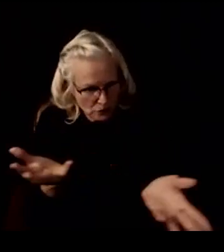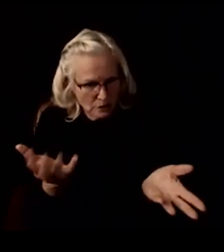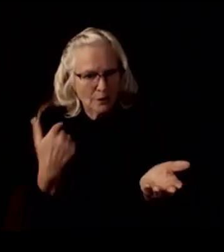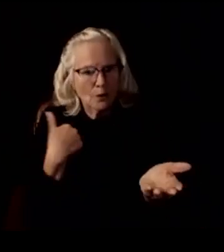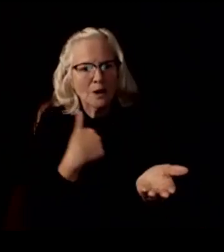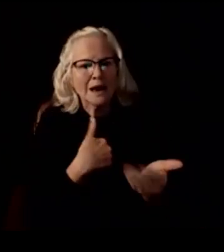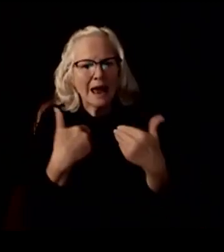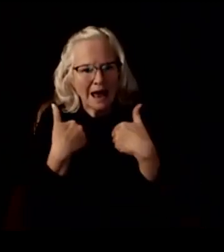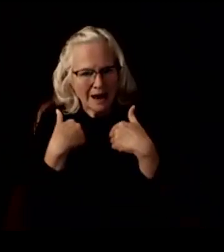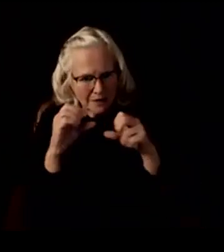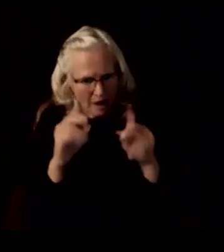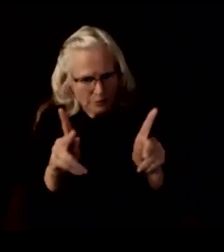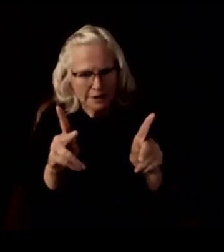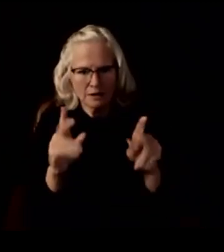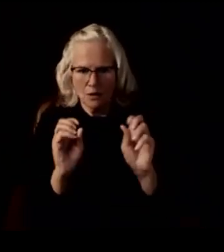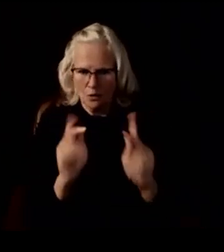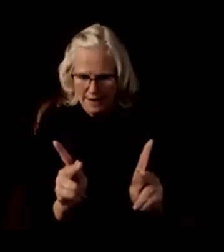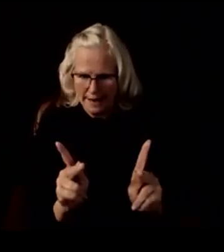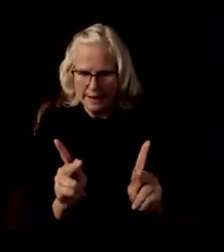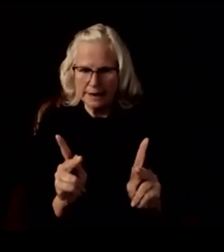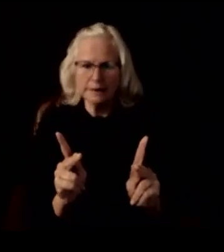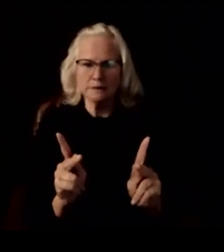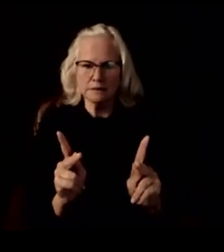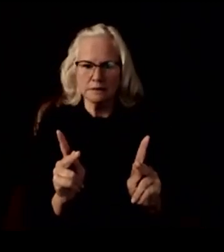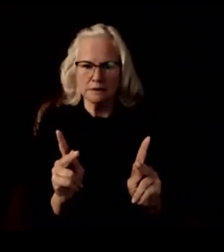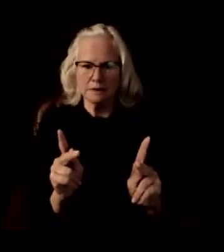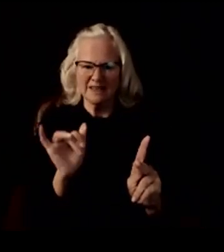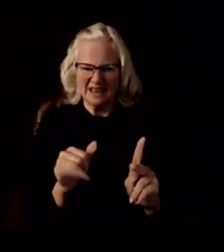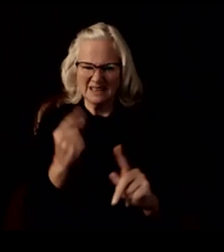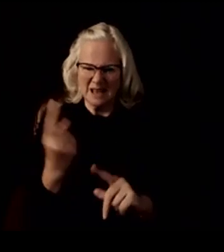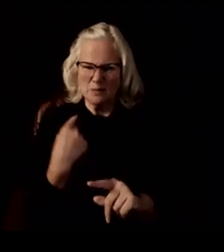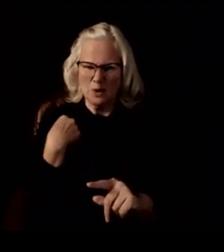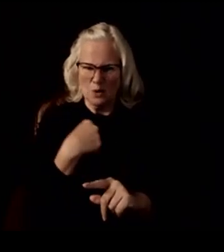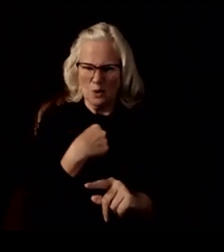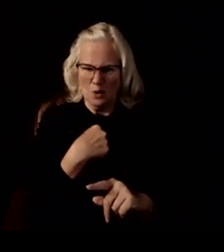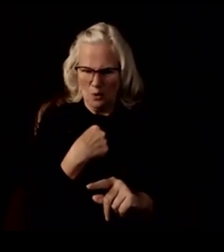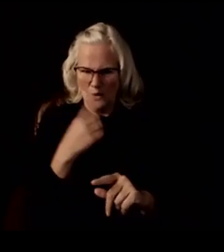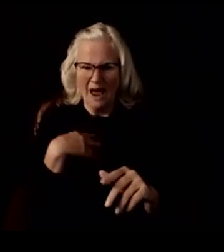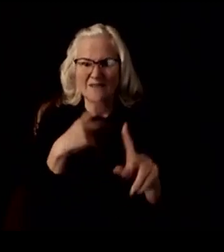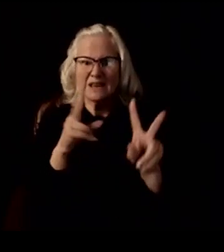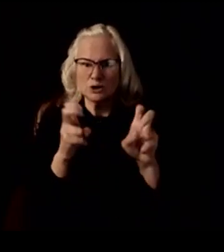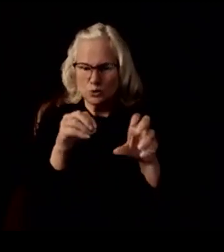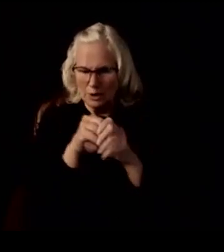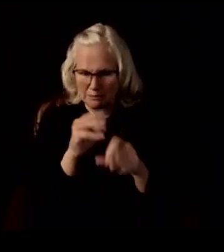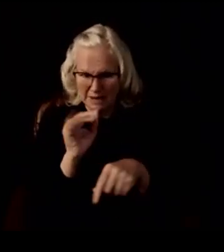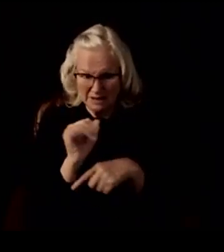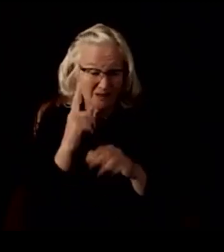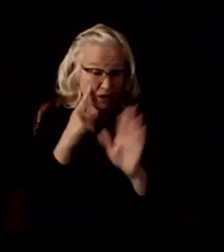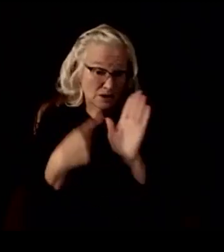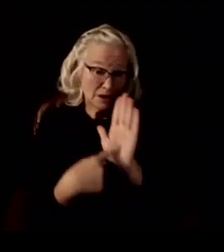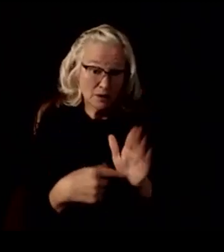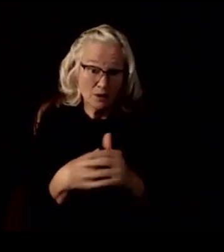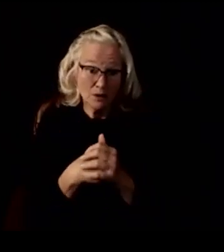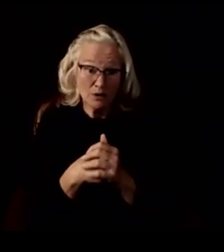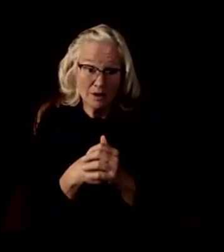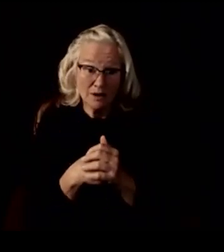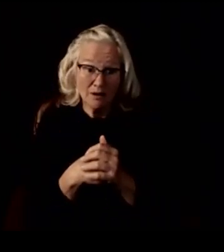is something that would be an issue in Minnesota. So for instance, when we talked about critical infrastructure,